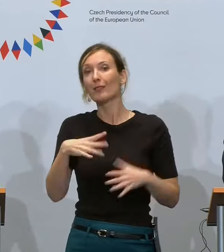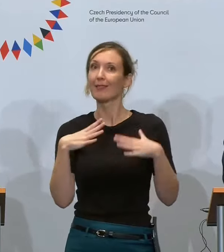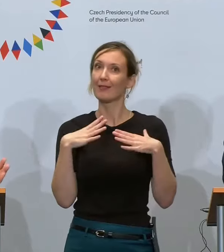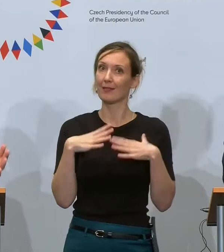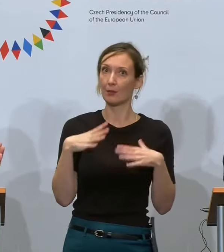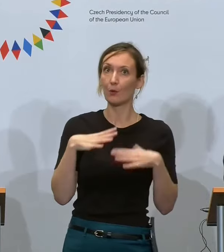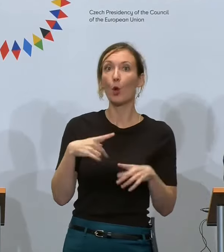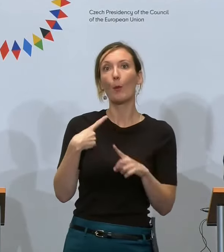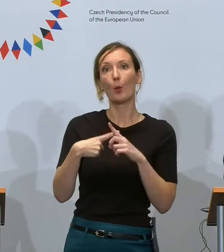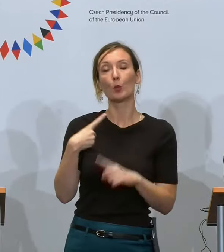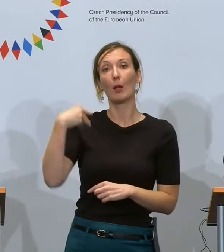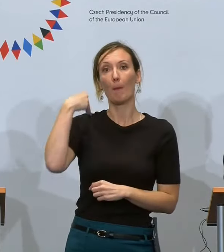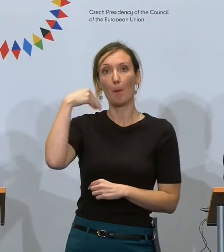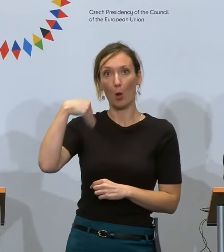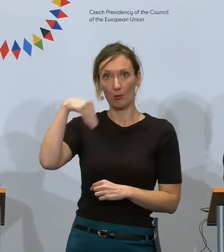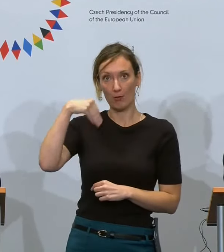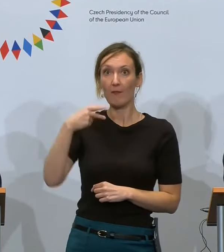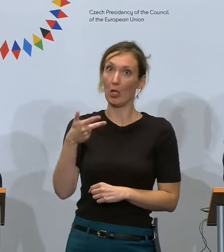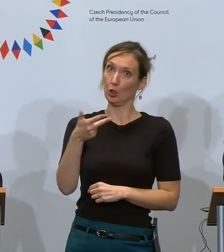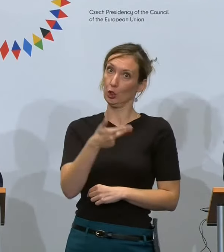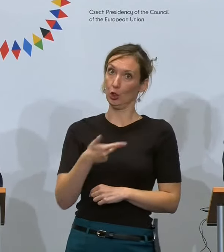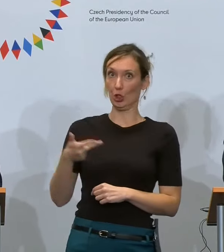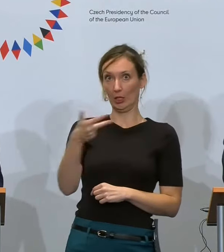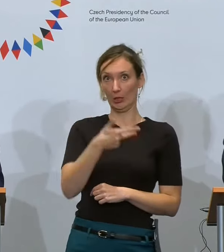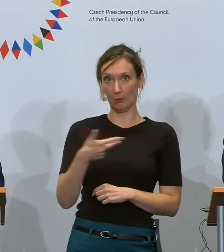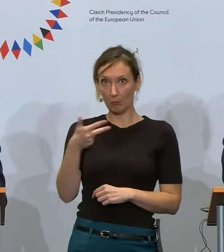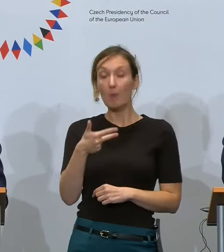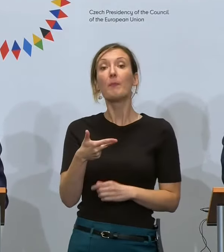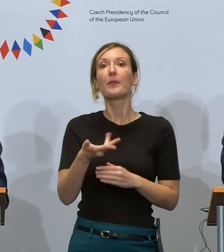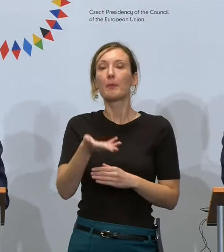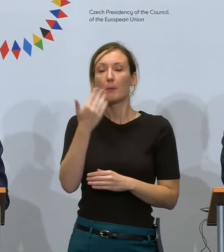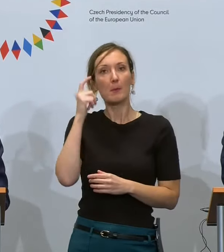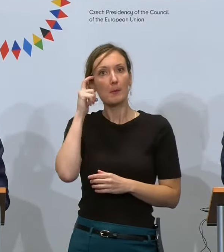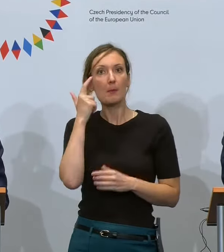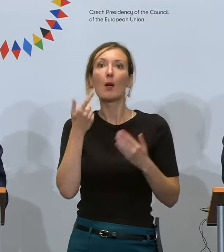we call the associated trio. We discussed the